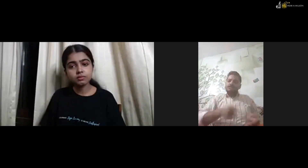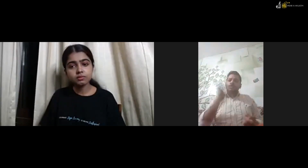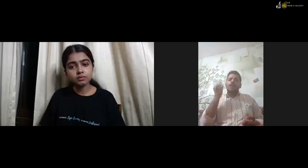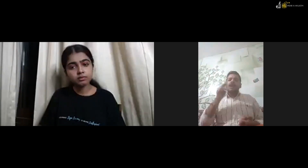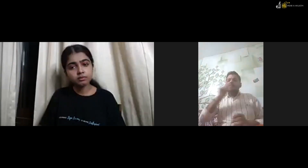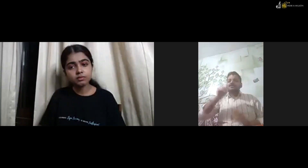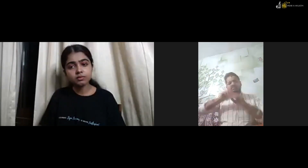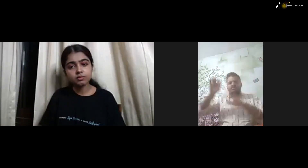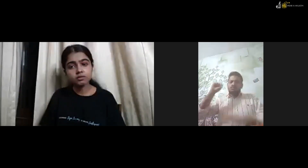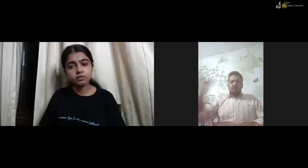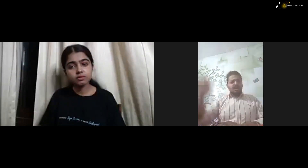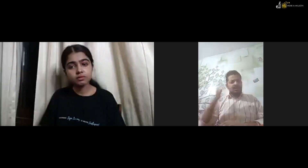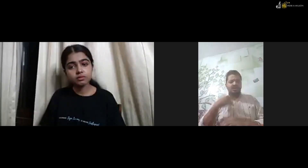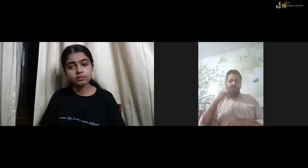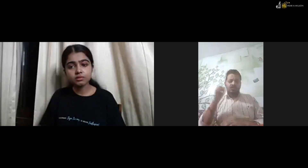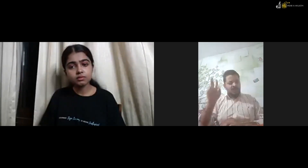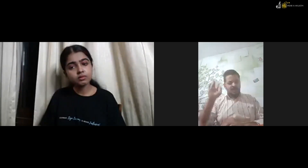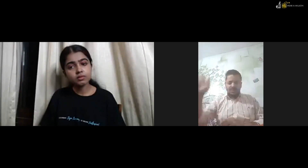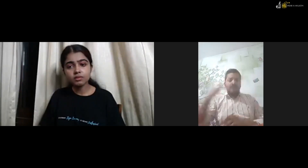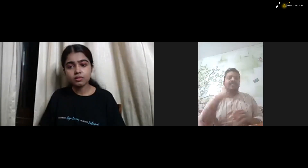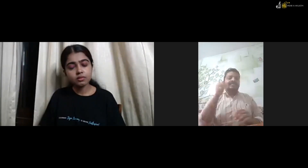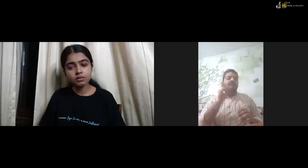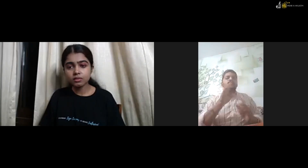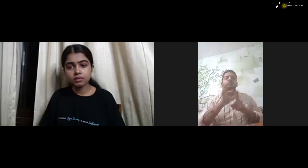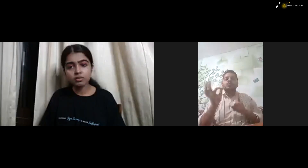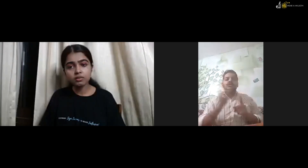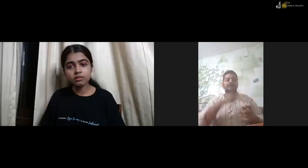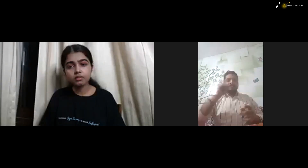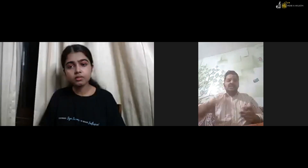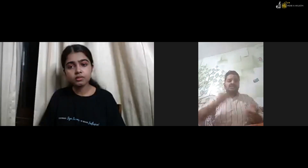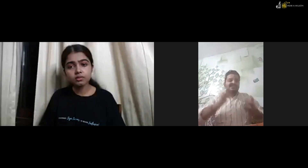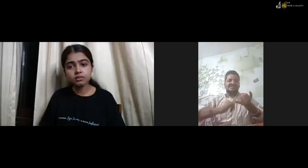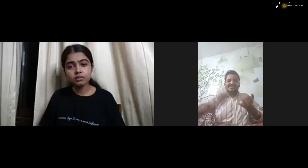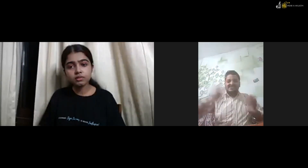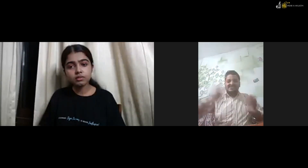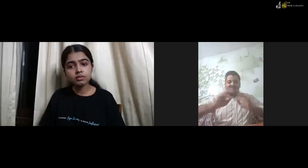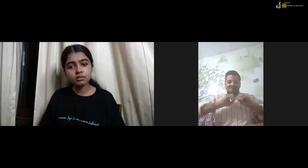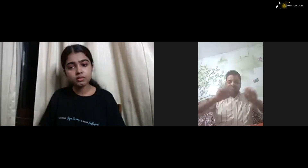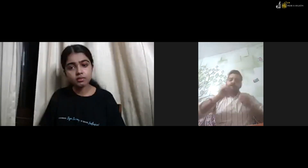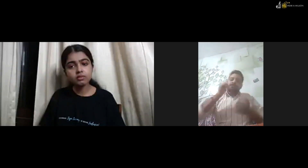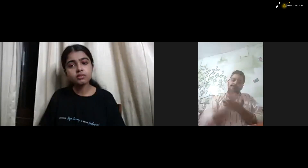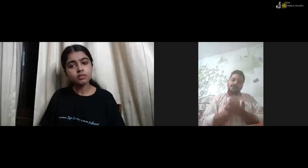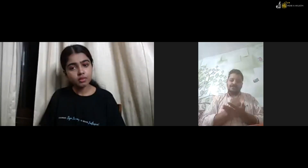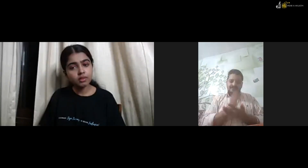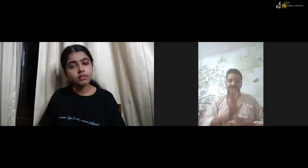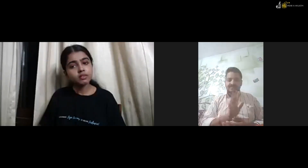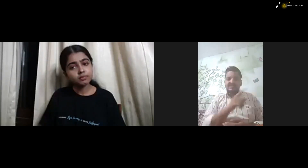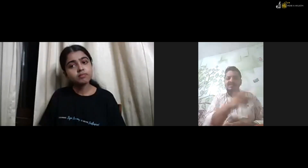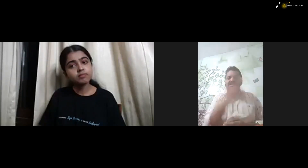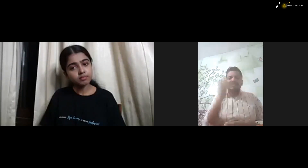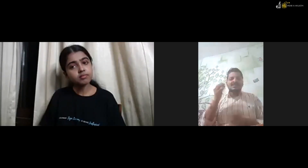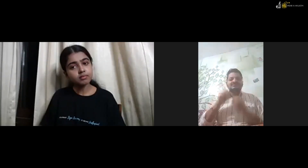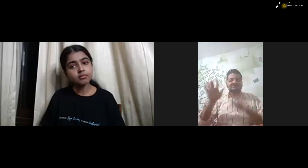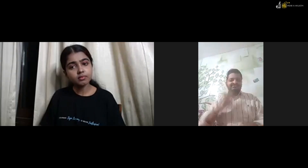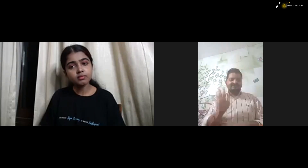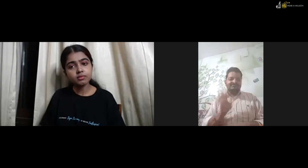spread it or not learn it. So I felt that yes, you know, myself that um, yeah, we were